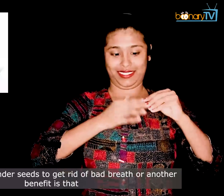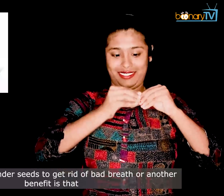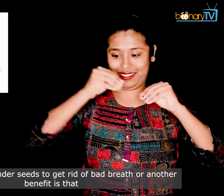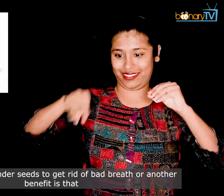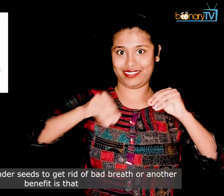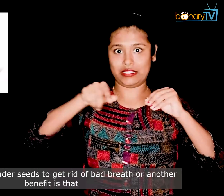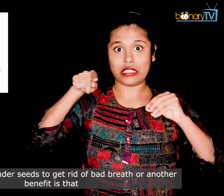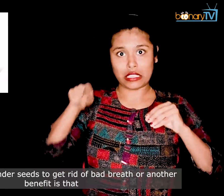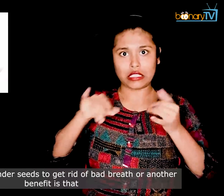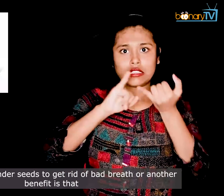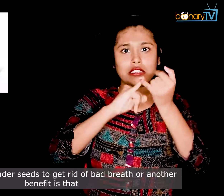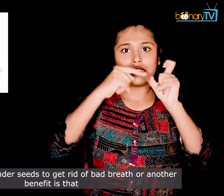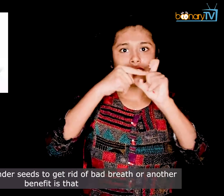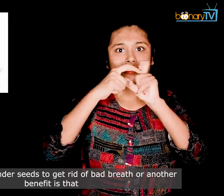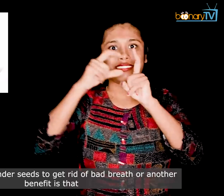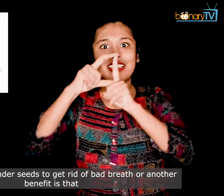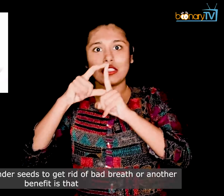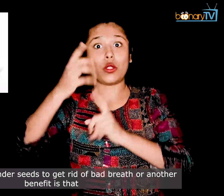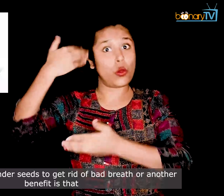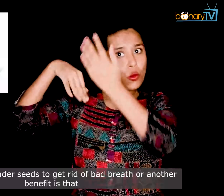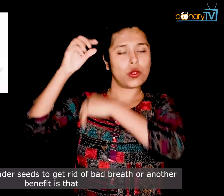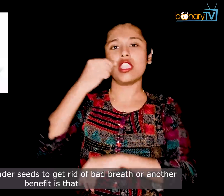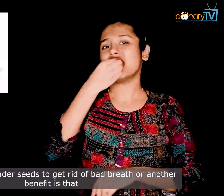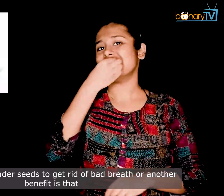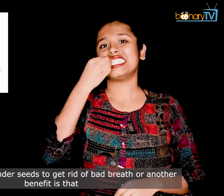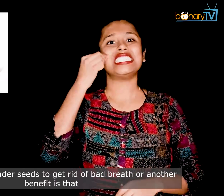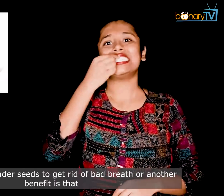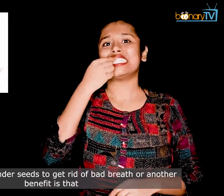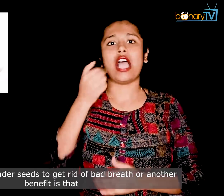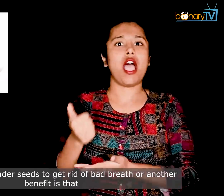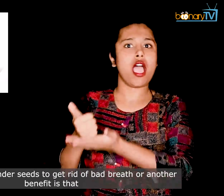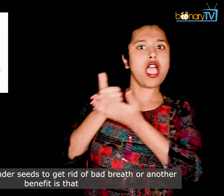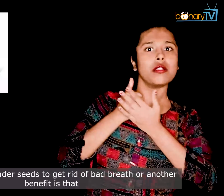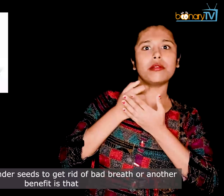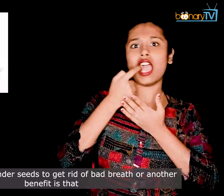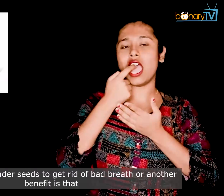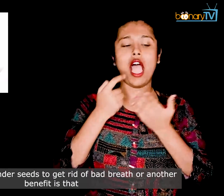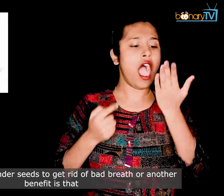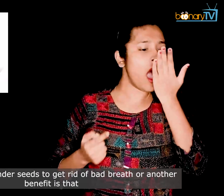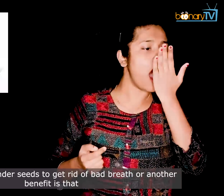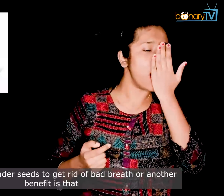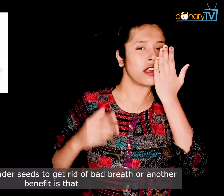people used coriander seeds to get rid of bad breath.